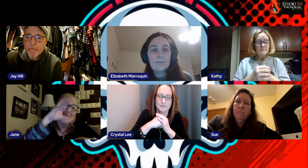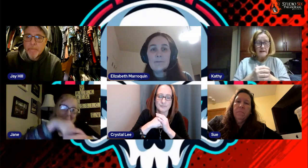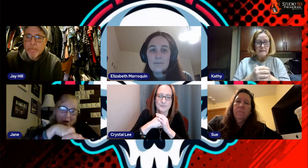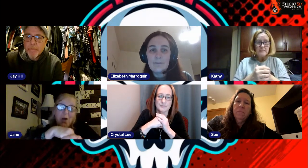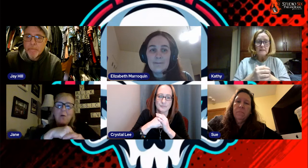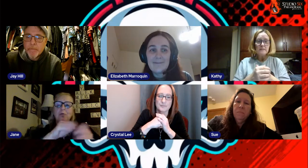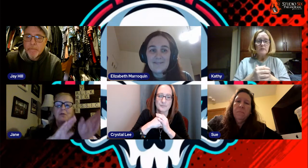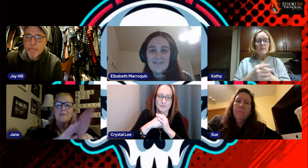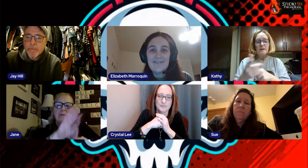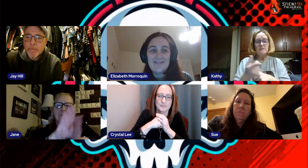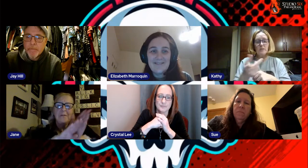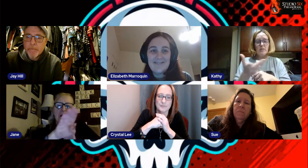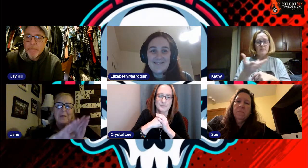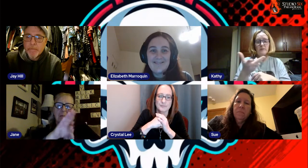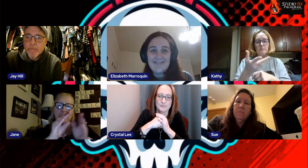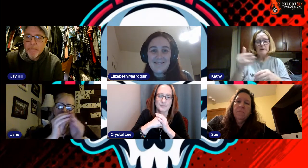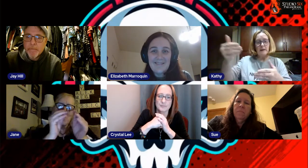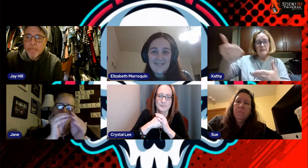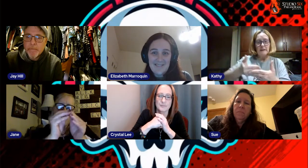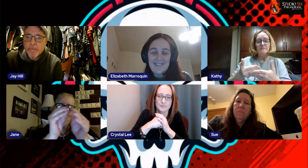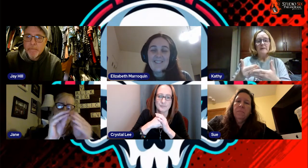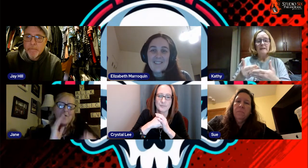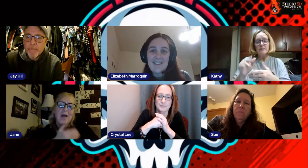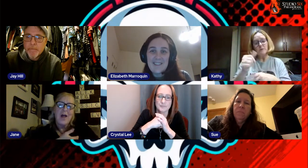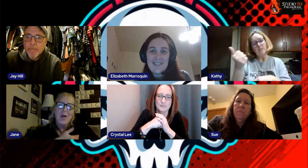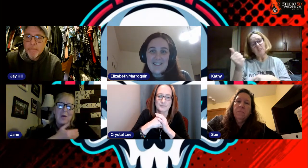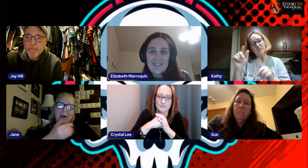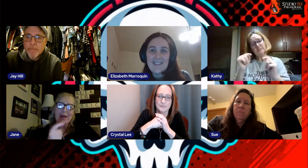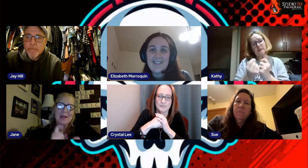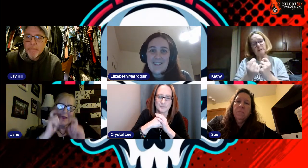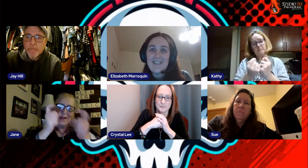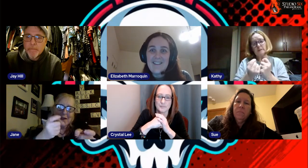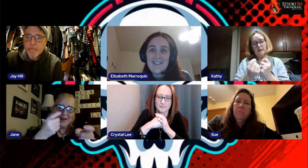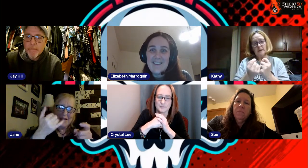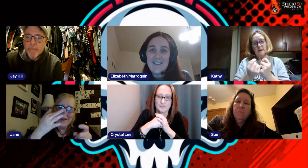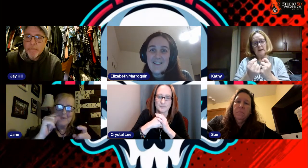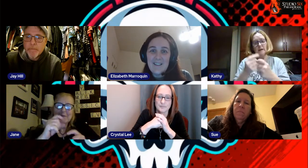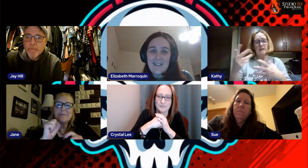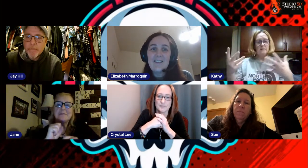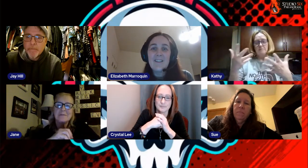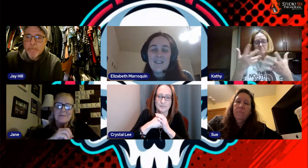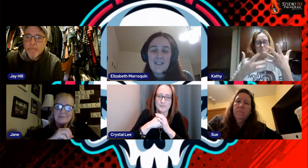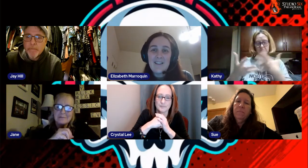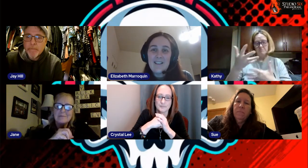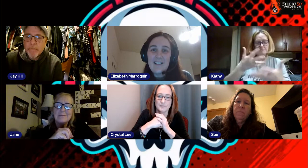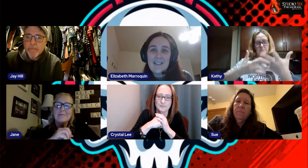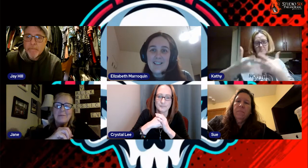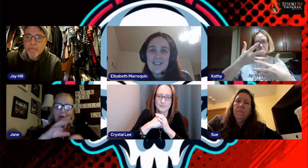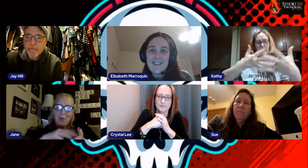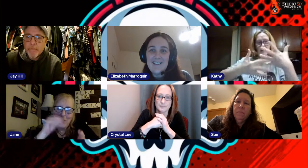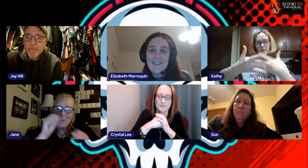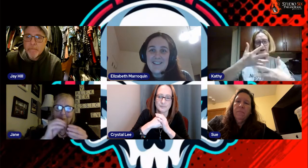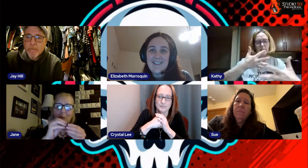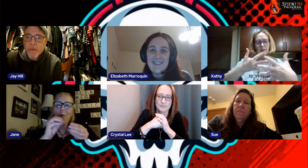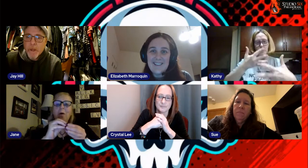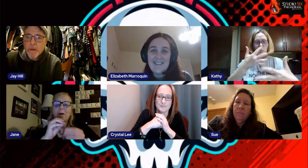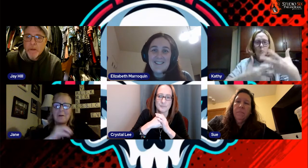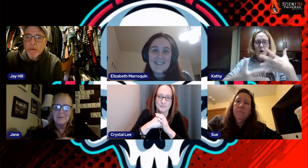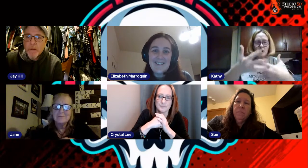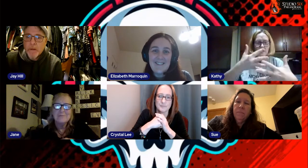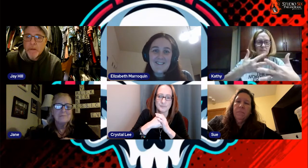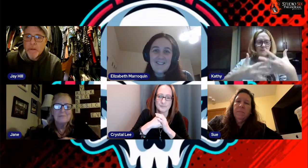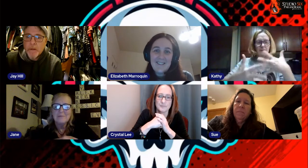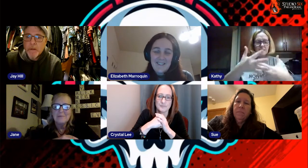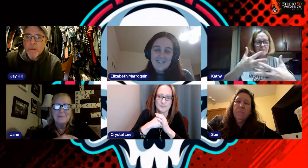And get invited so the three of them get invited with other team. And I don't know, kind of